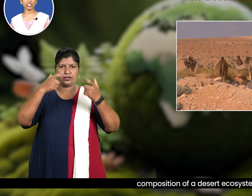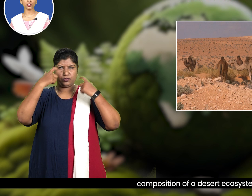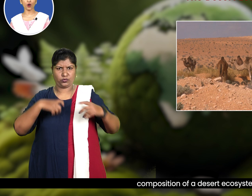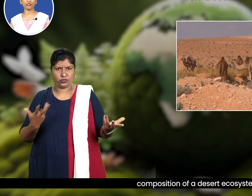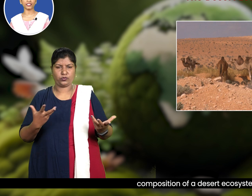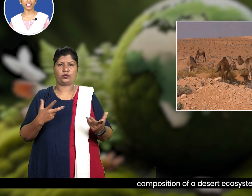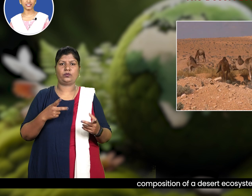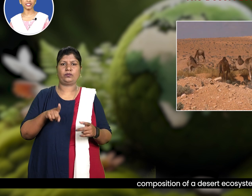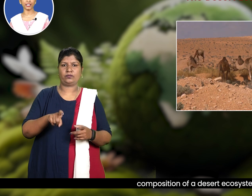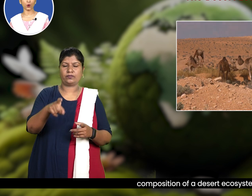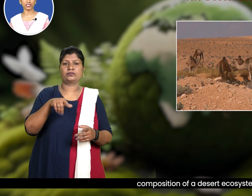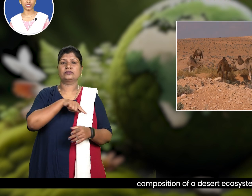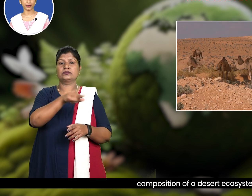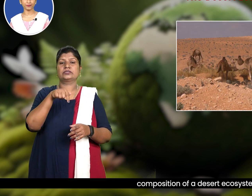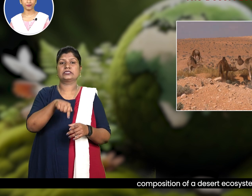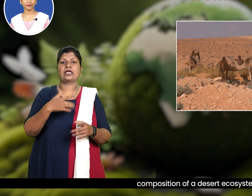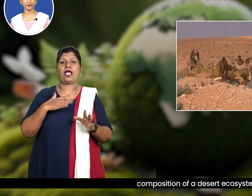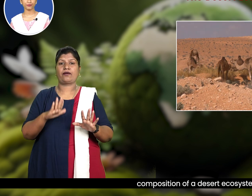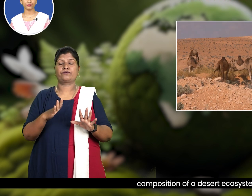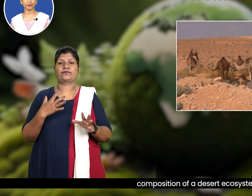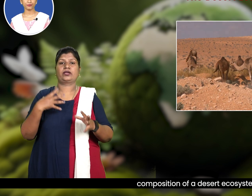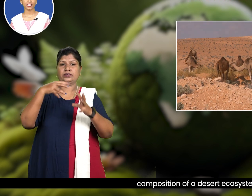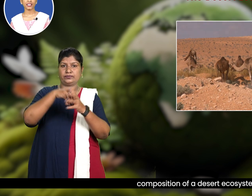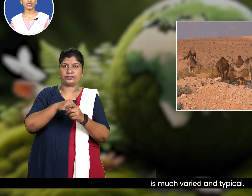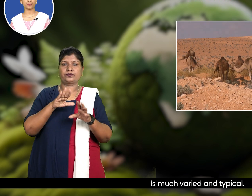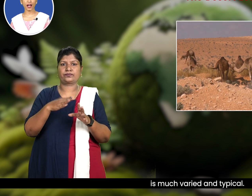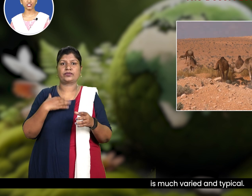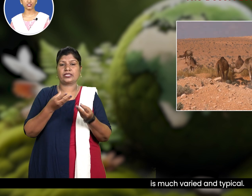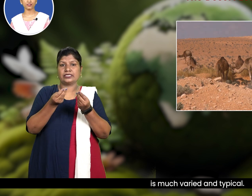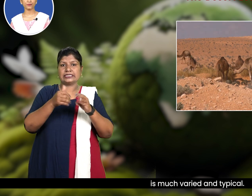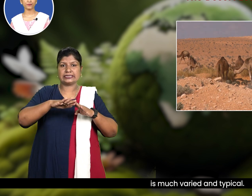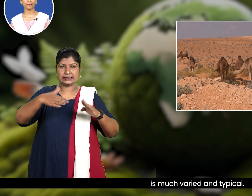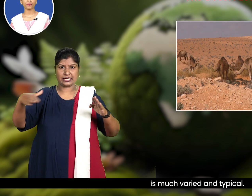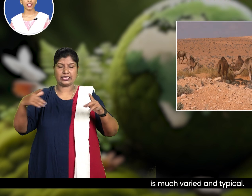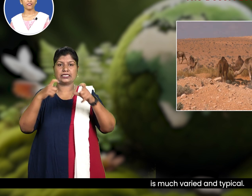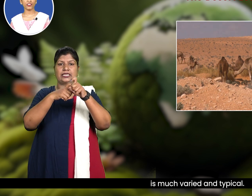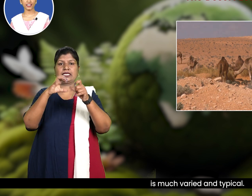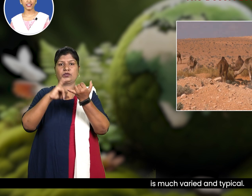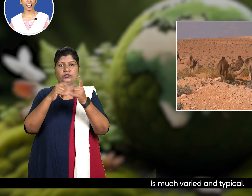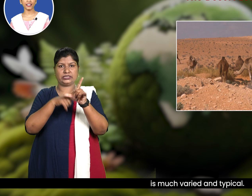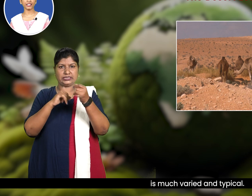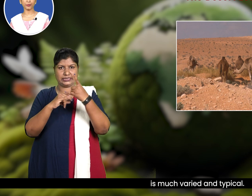composition of a desert ecosystem is much varied and